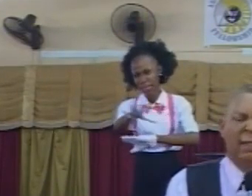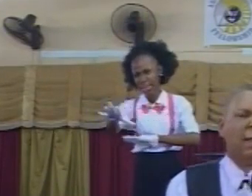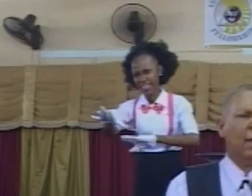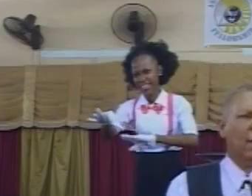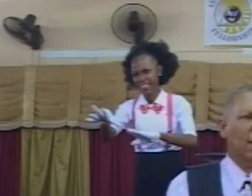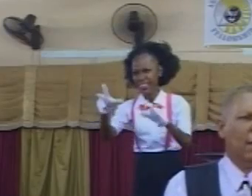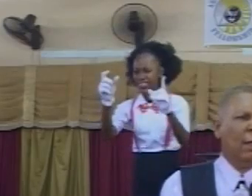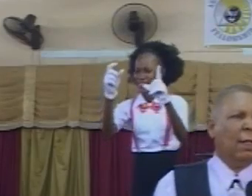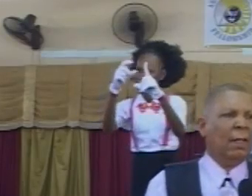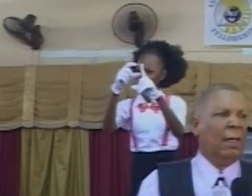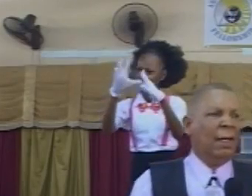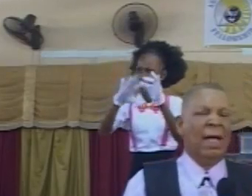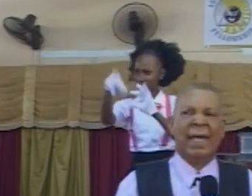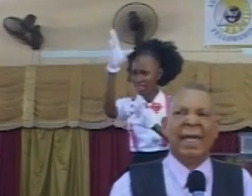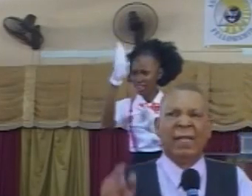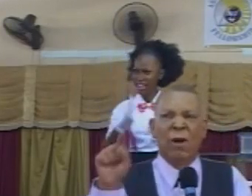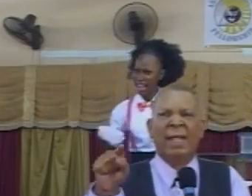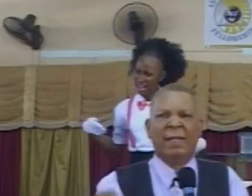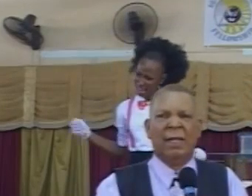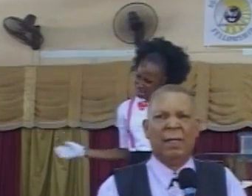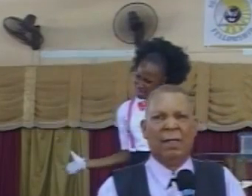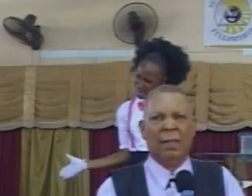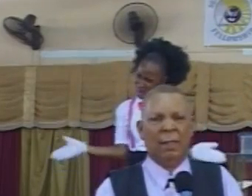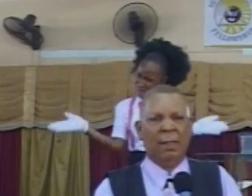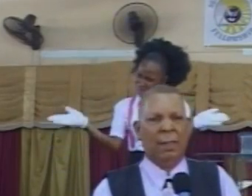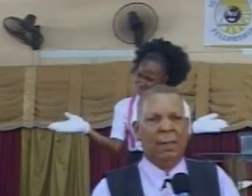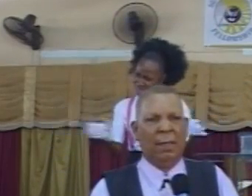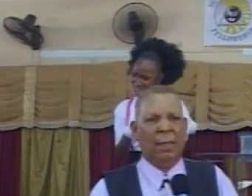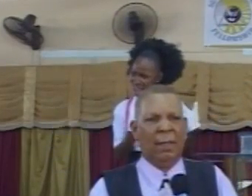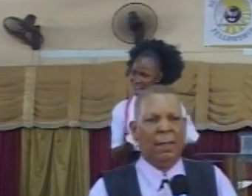heart. I said, get it right.